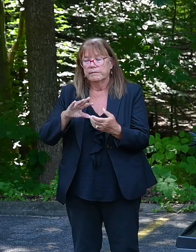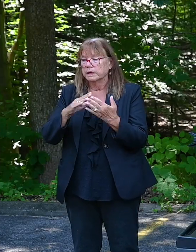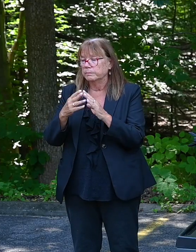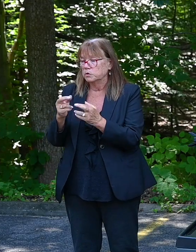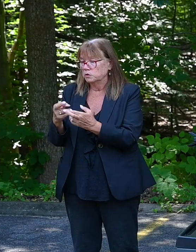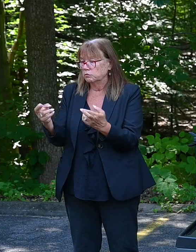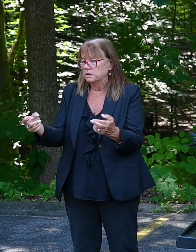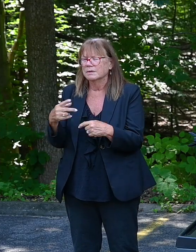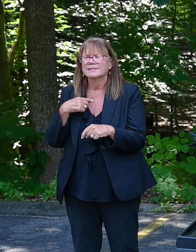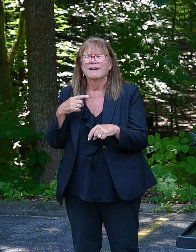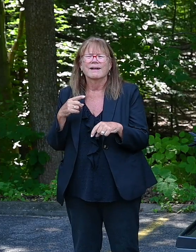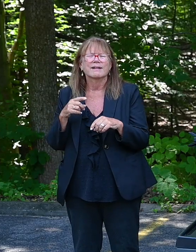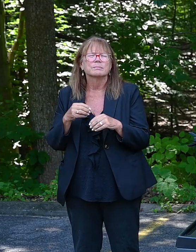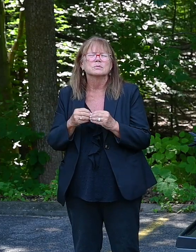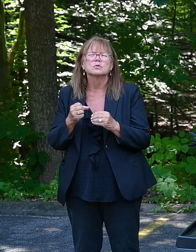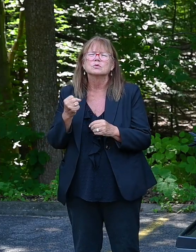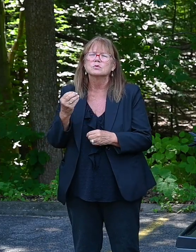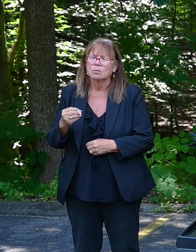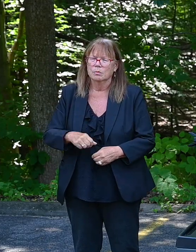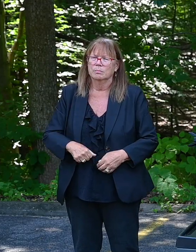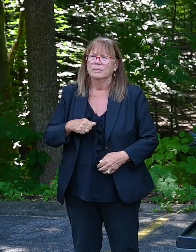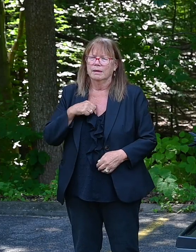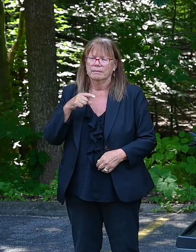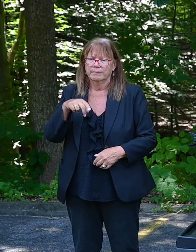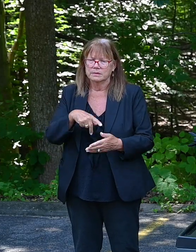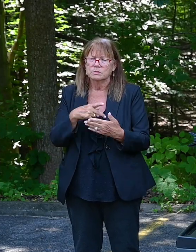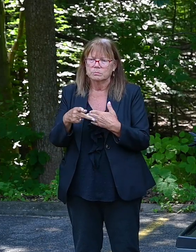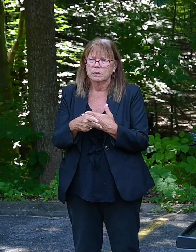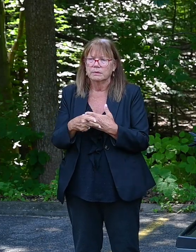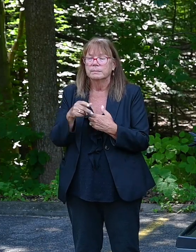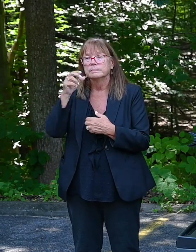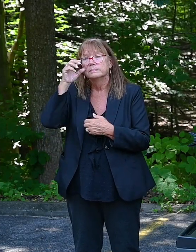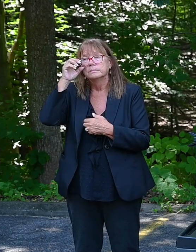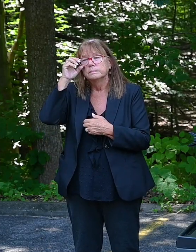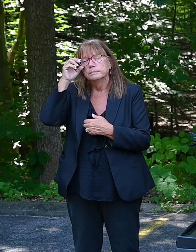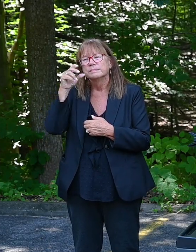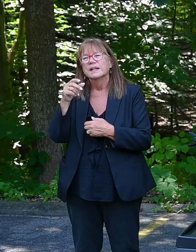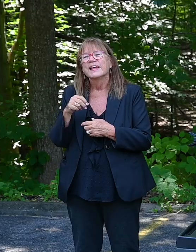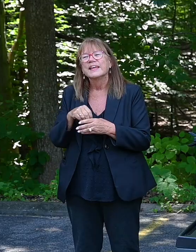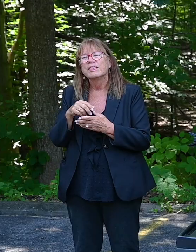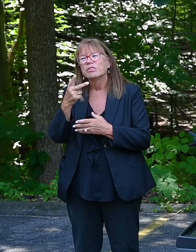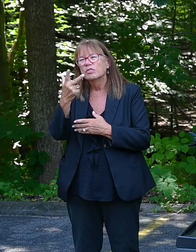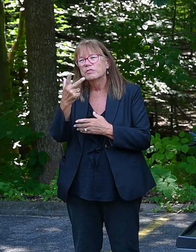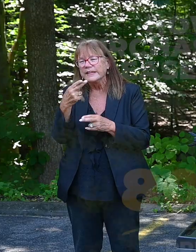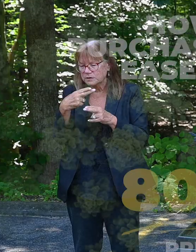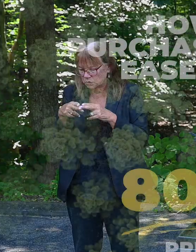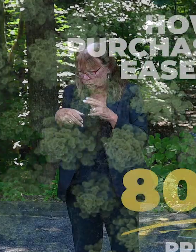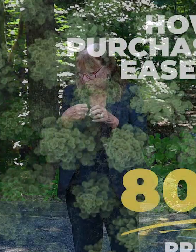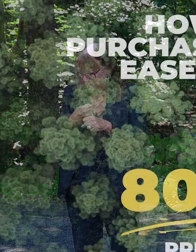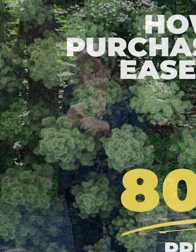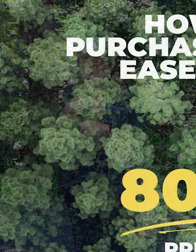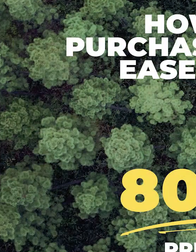I could not be more proud of this program. In fact, in 3 short years, we have